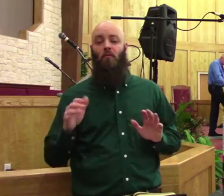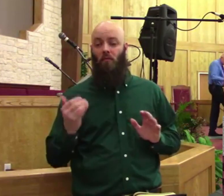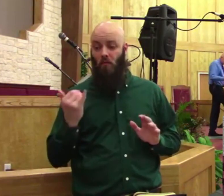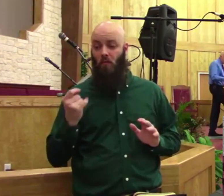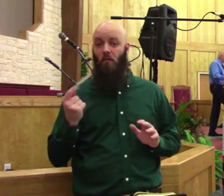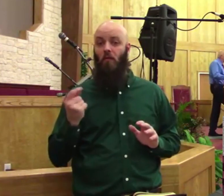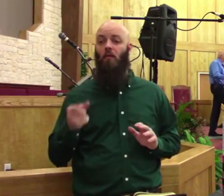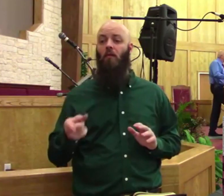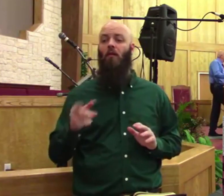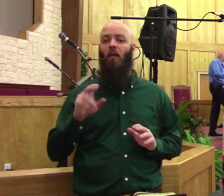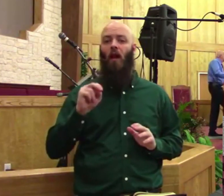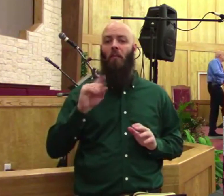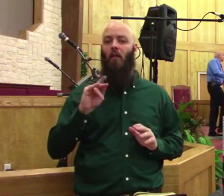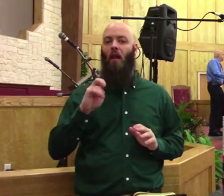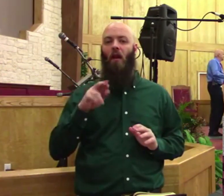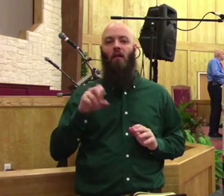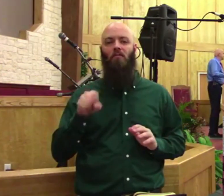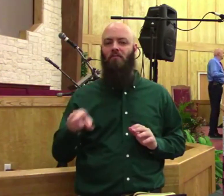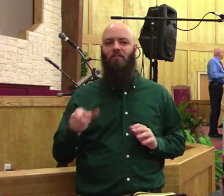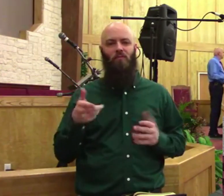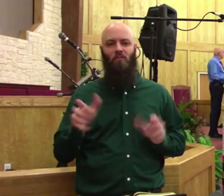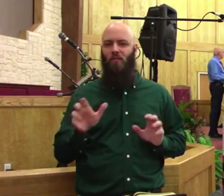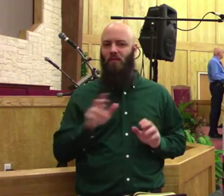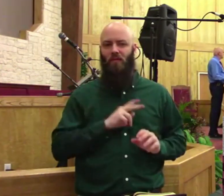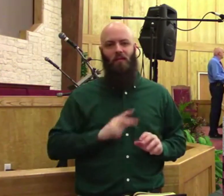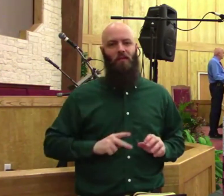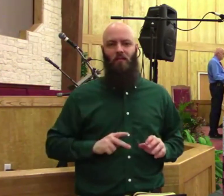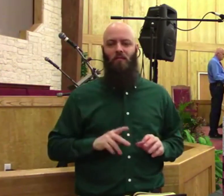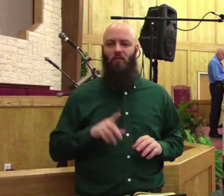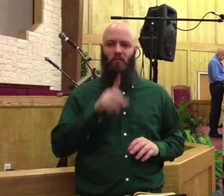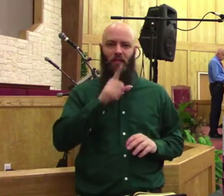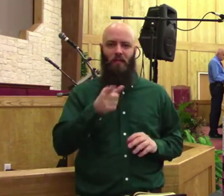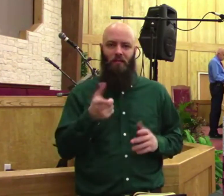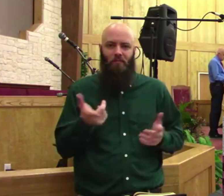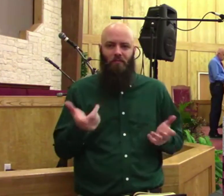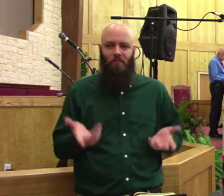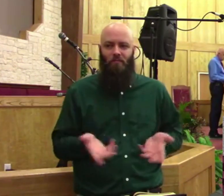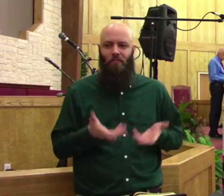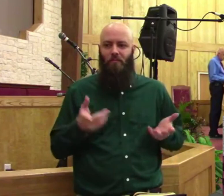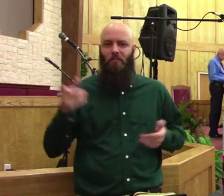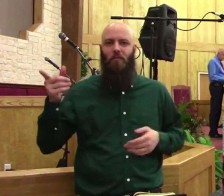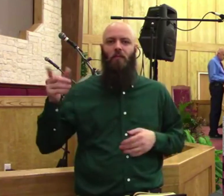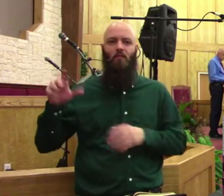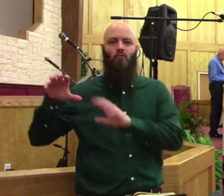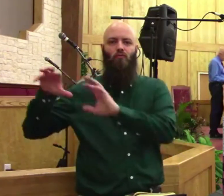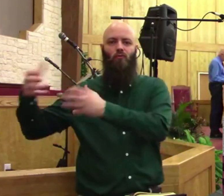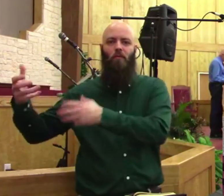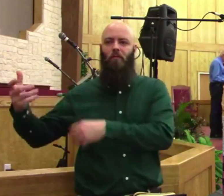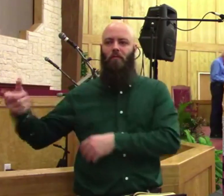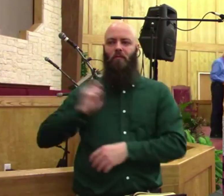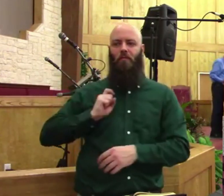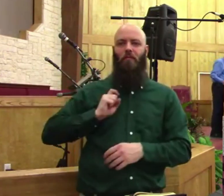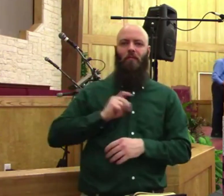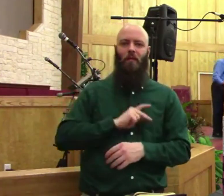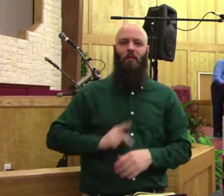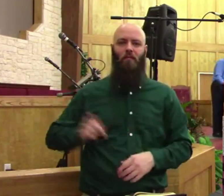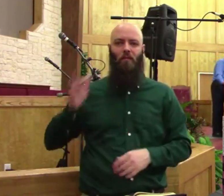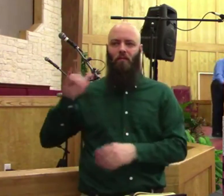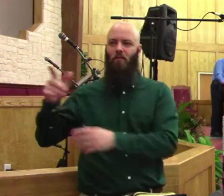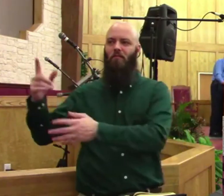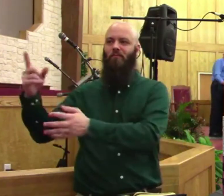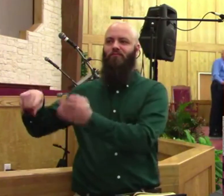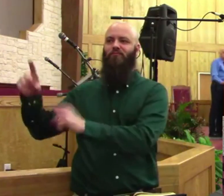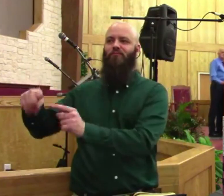Nabonidus didn't really want to be king. He's just kind of appointed king by this group who conspired against the